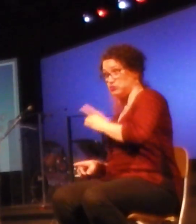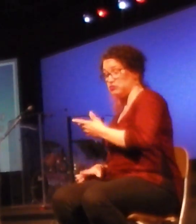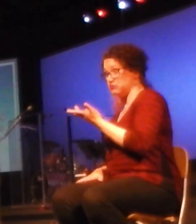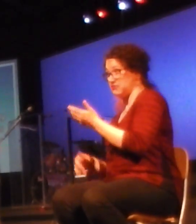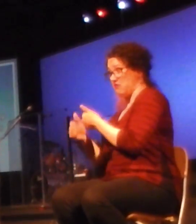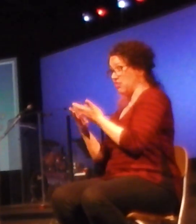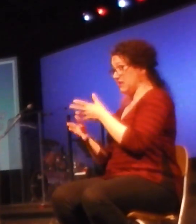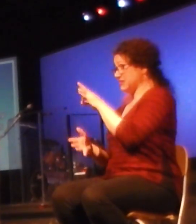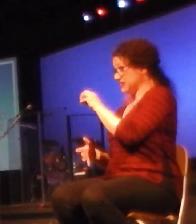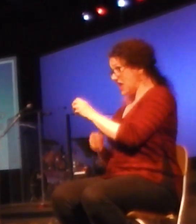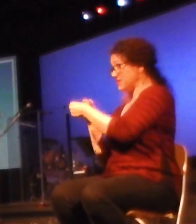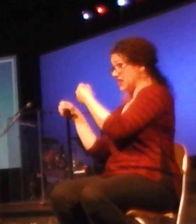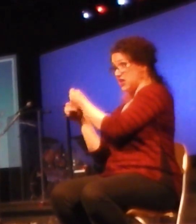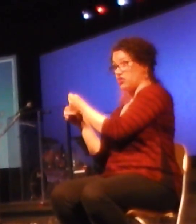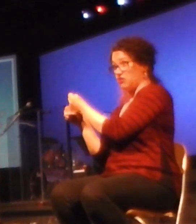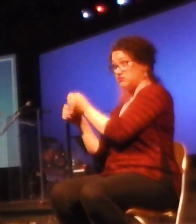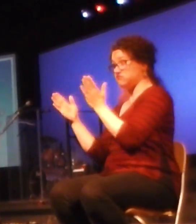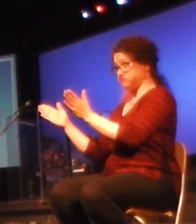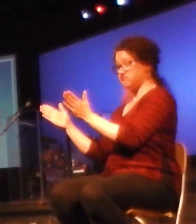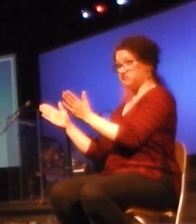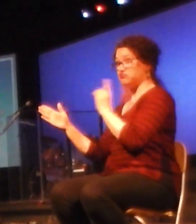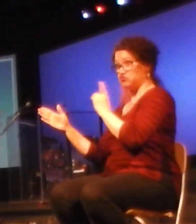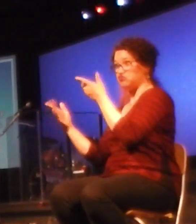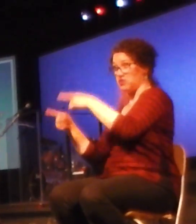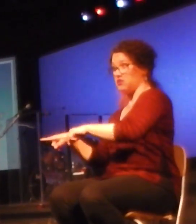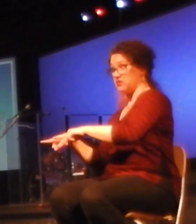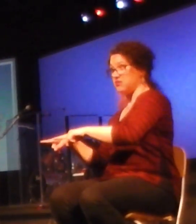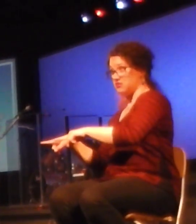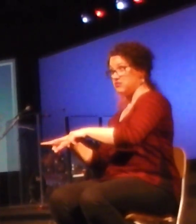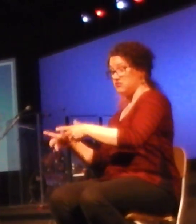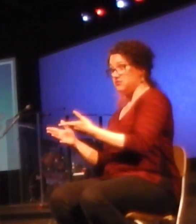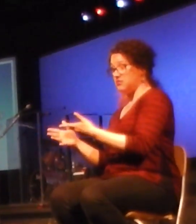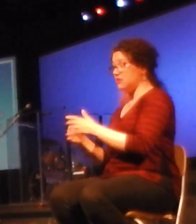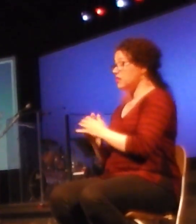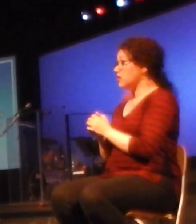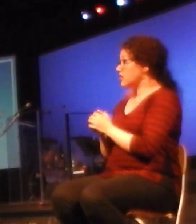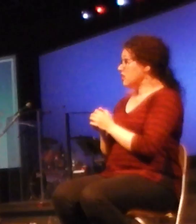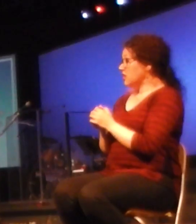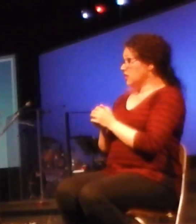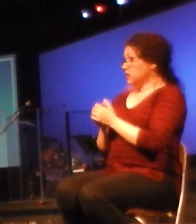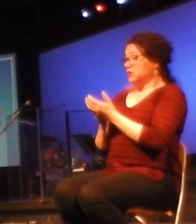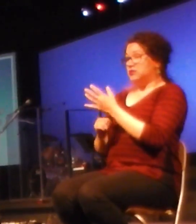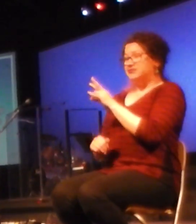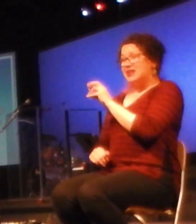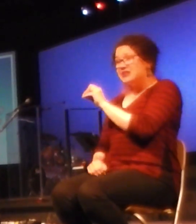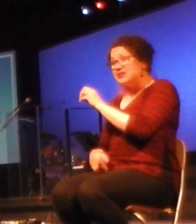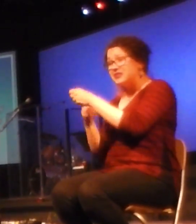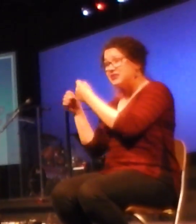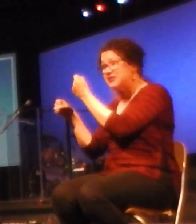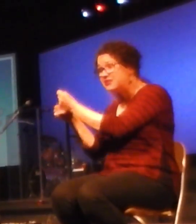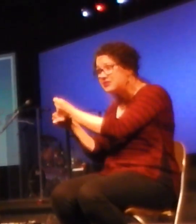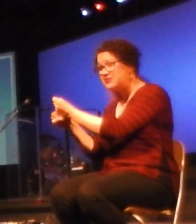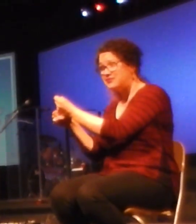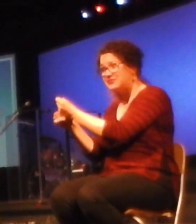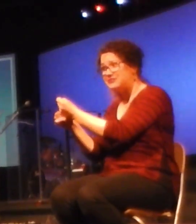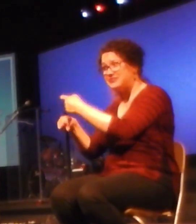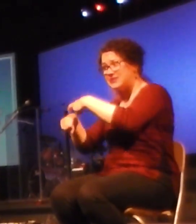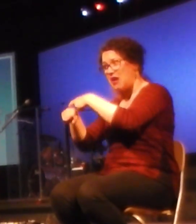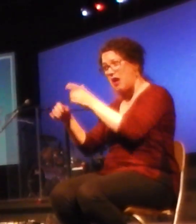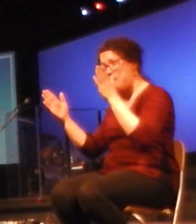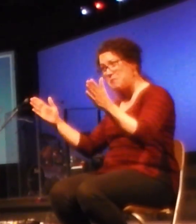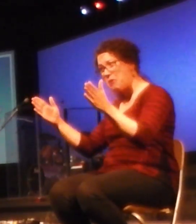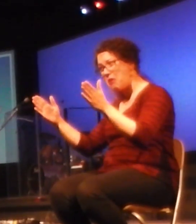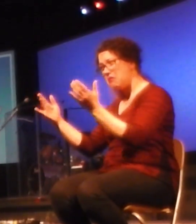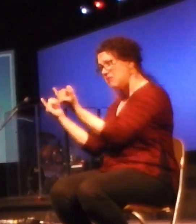thing, 70 years, actually exists. Or actually happened and actually existed. And so 70 years is this time. I mean, this is